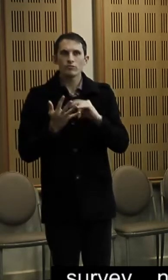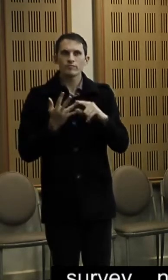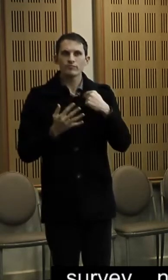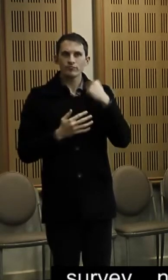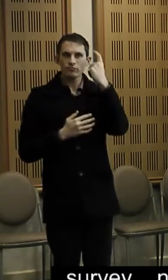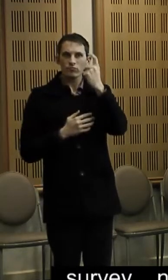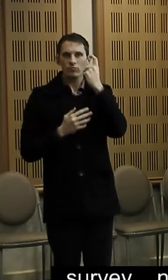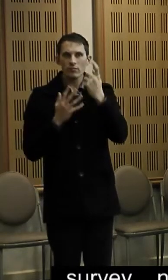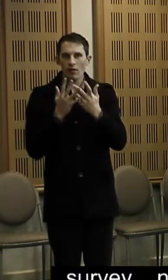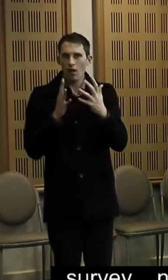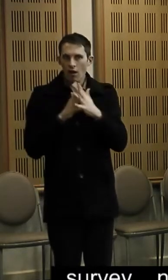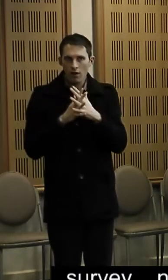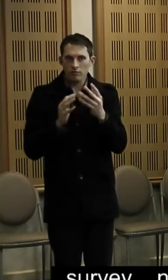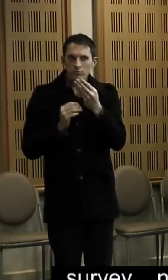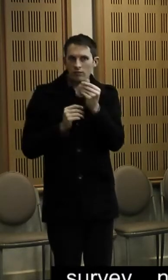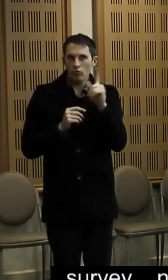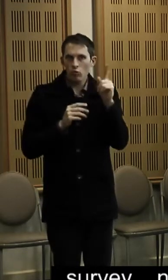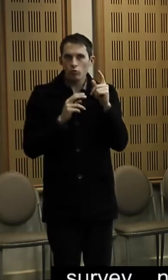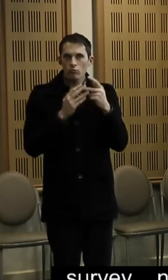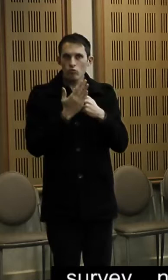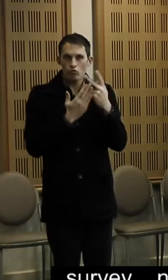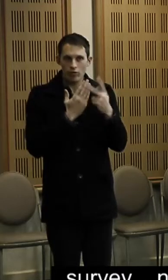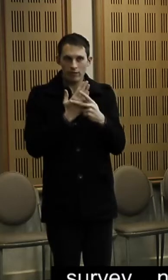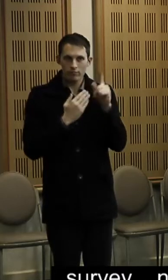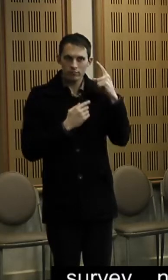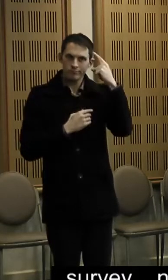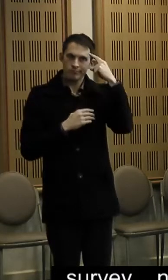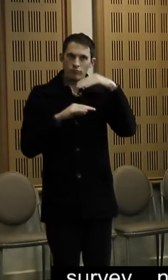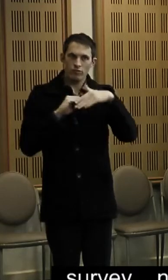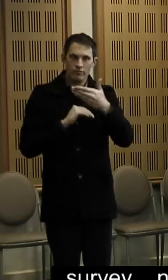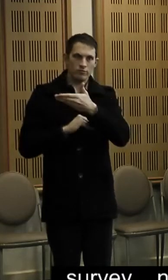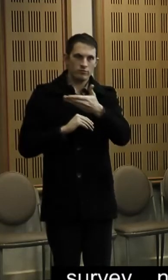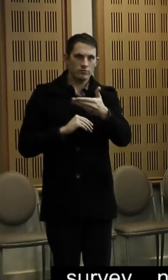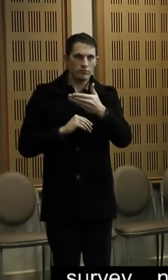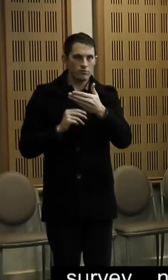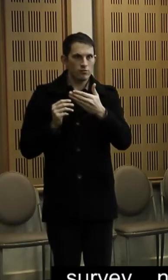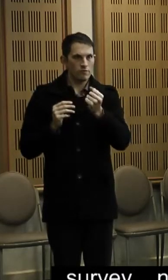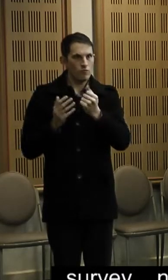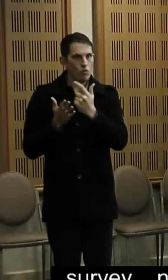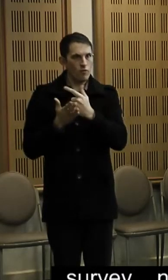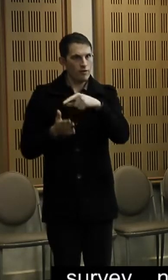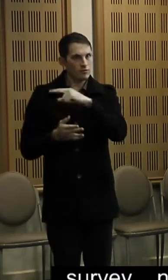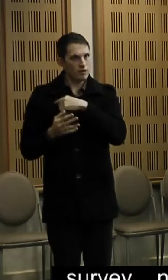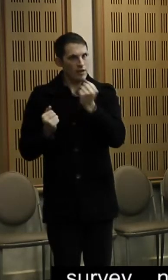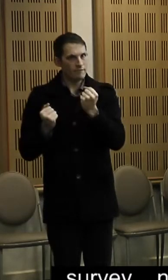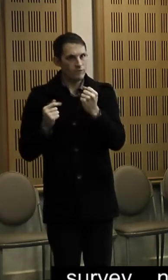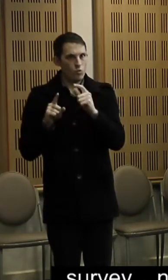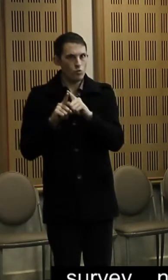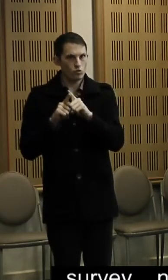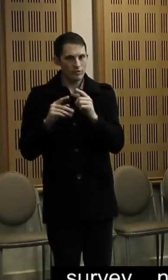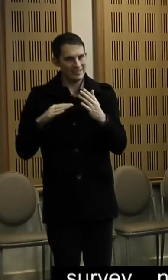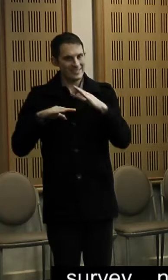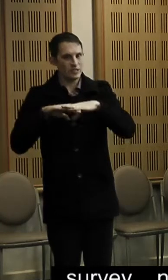some of these programs are addressing the fact that a lot of us have intersectional identities and